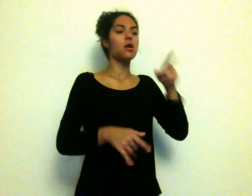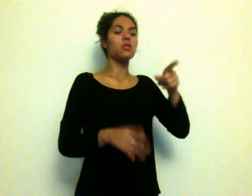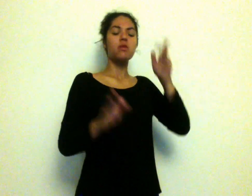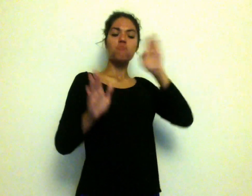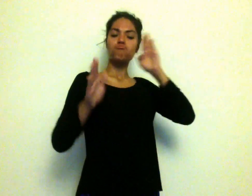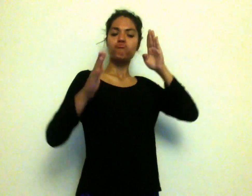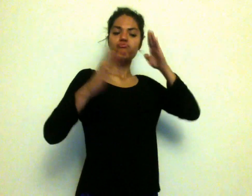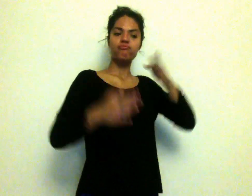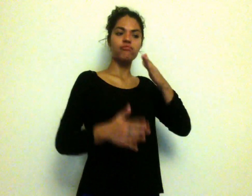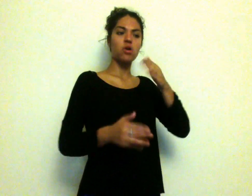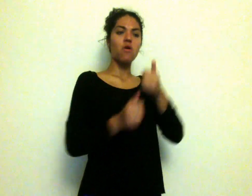so much to a nation.